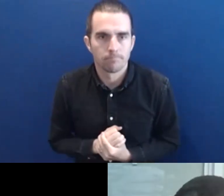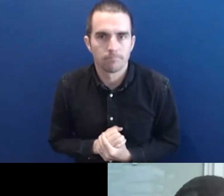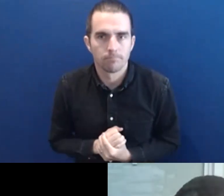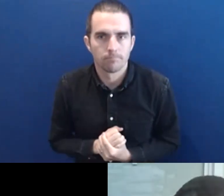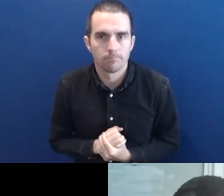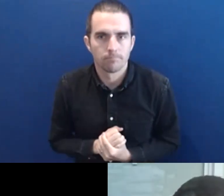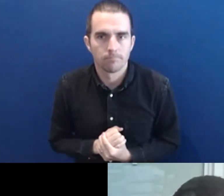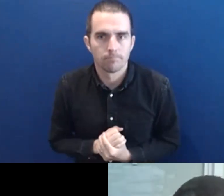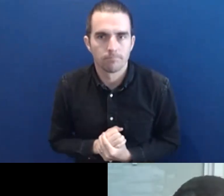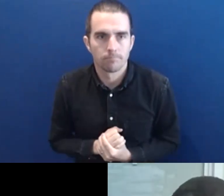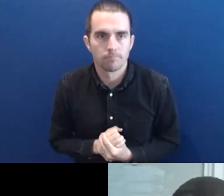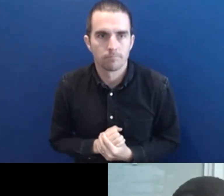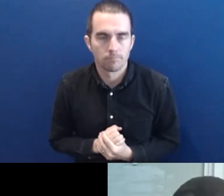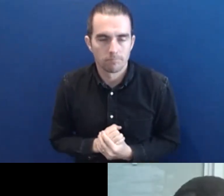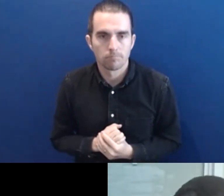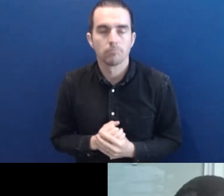don't get